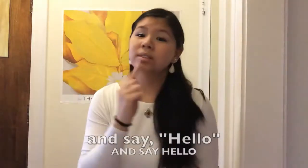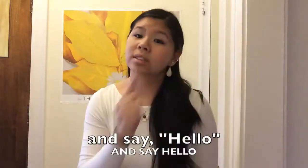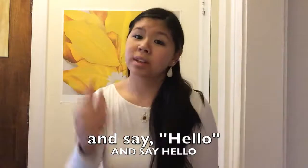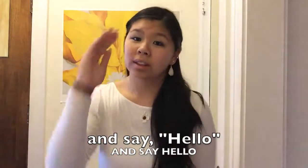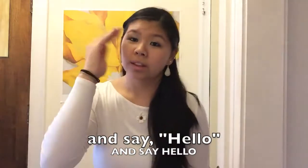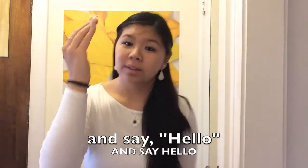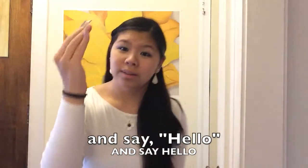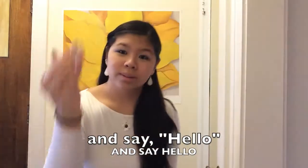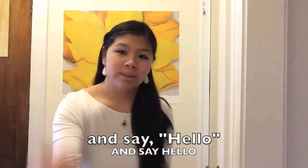and say hello